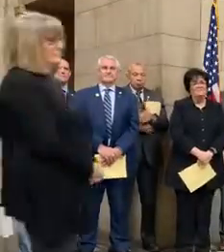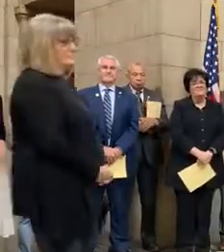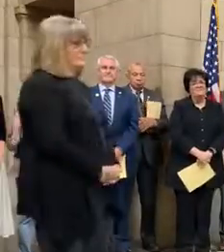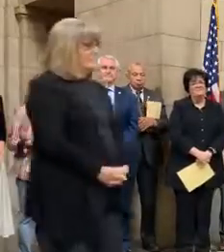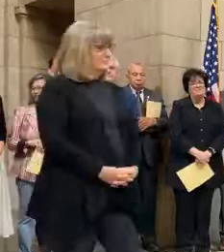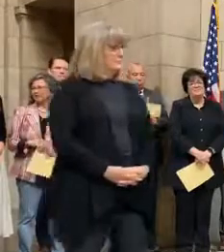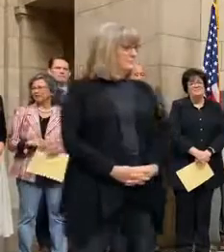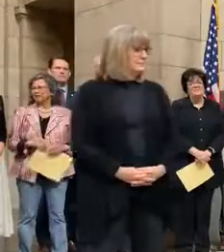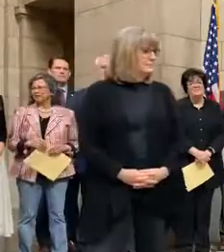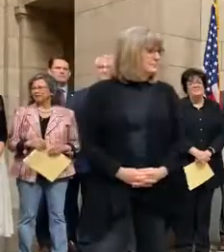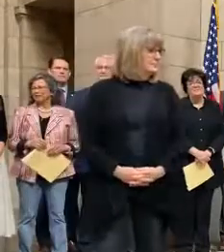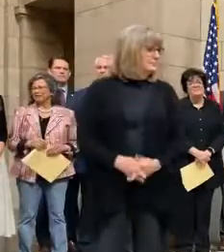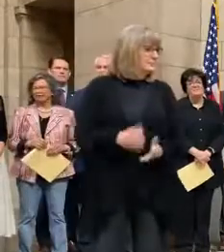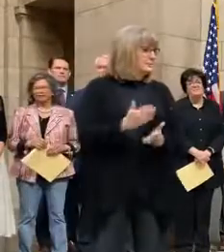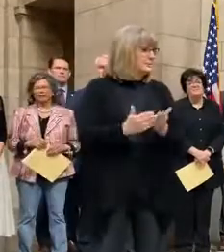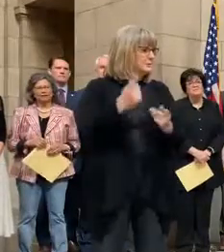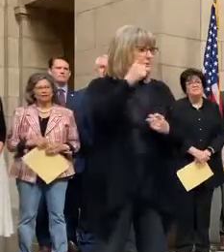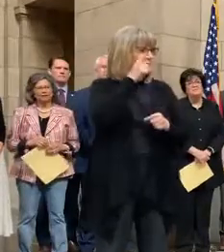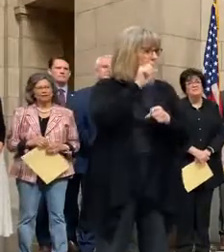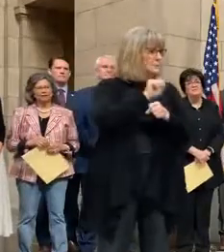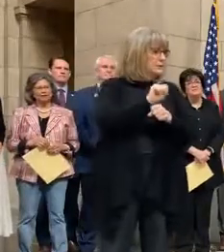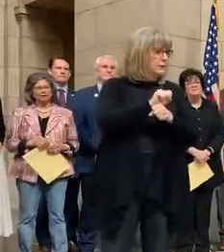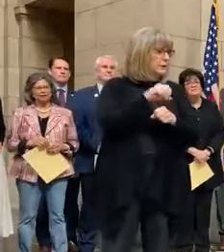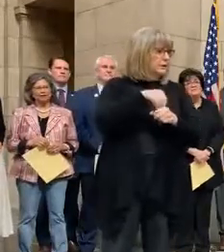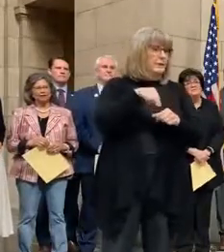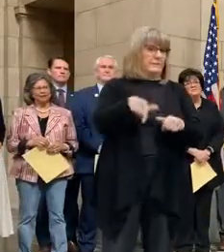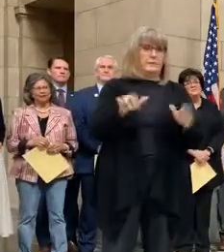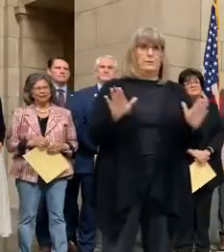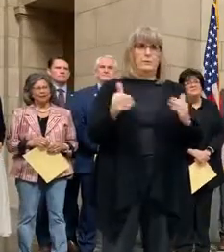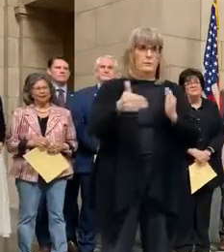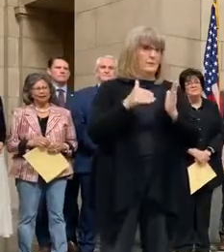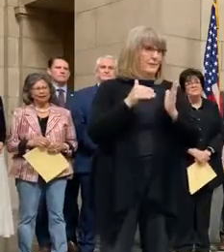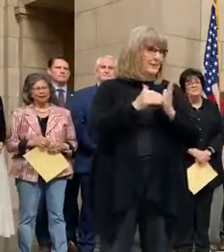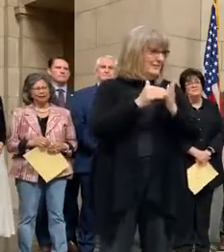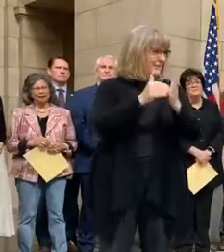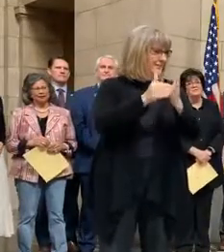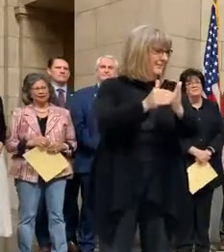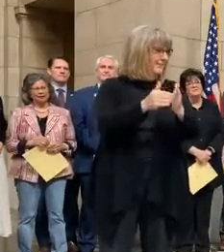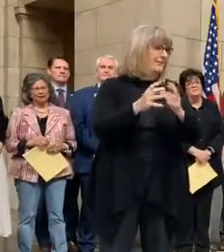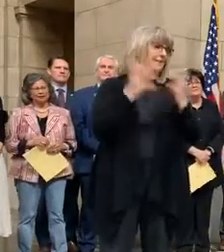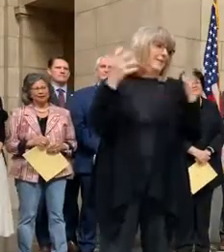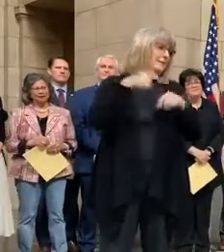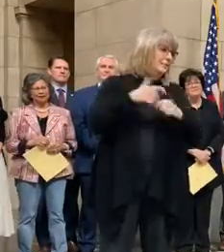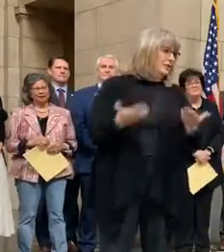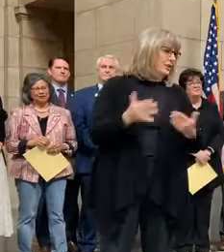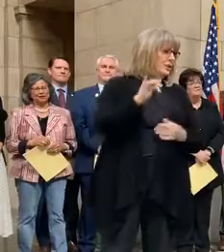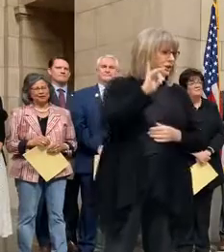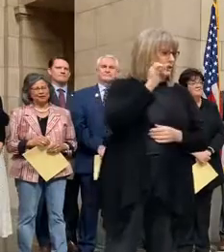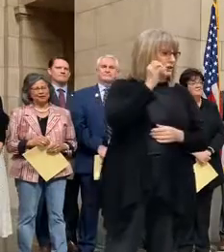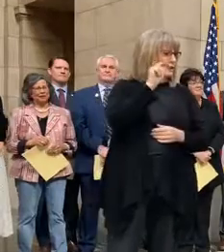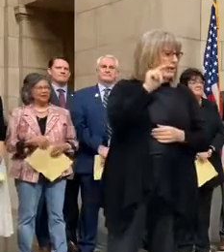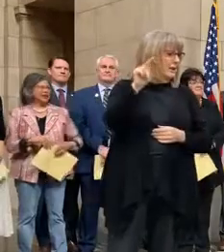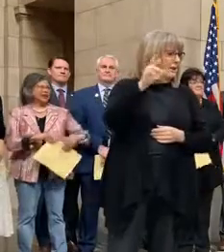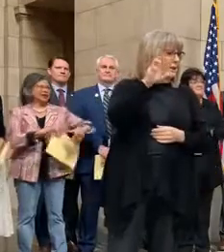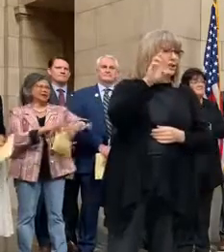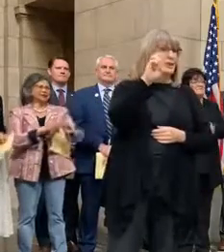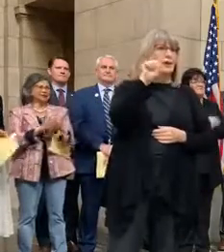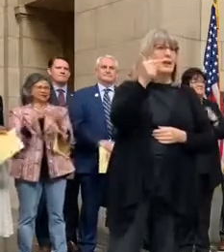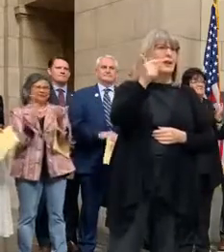And then somebody who works in this room quite often, spends a lot of her time here, Jen Krieger from the Omaha